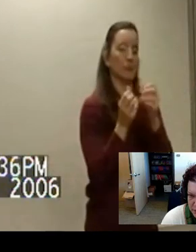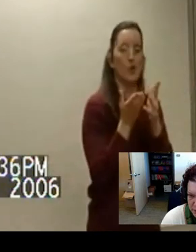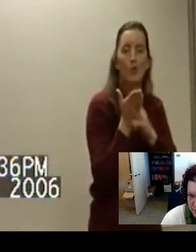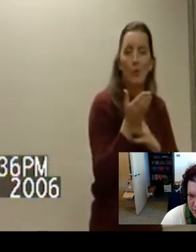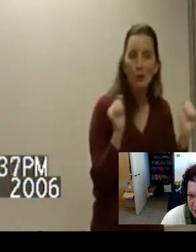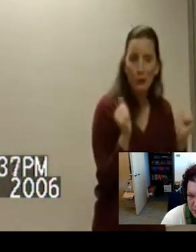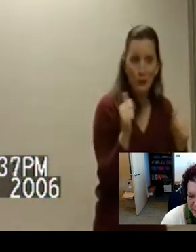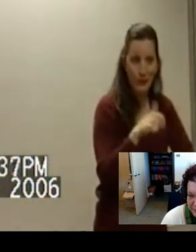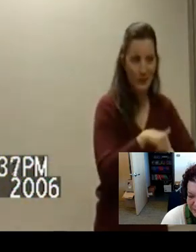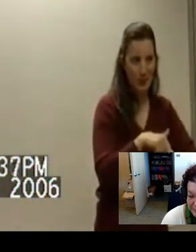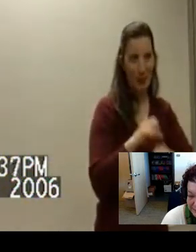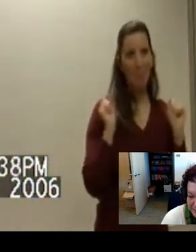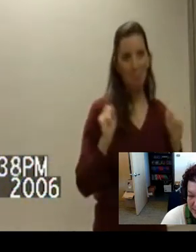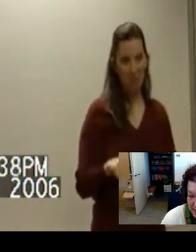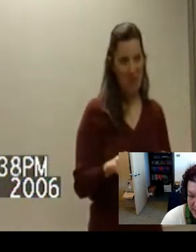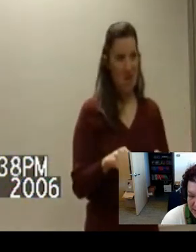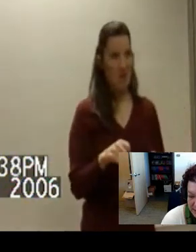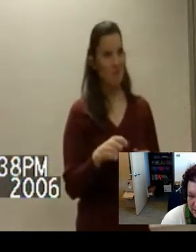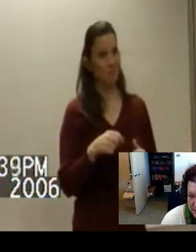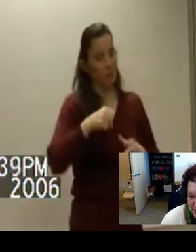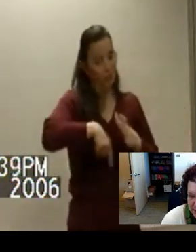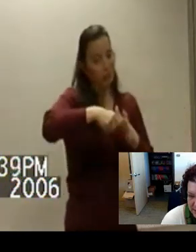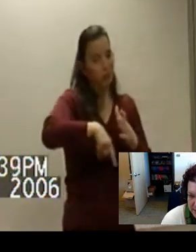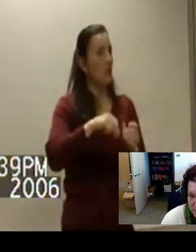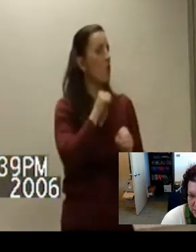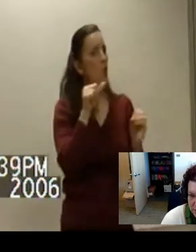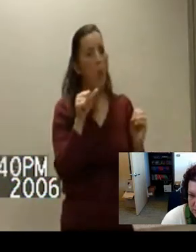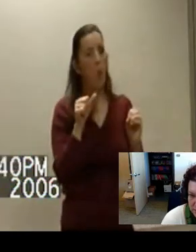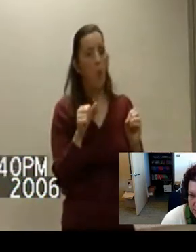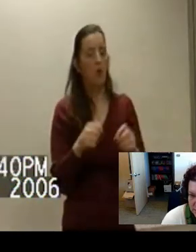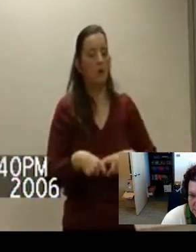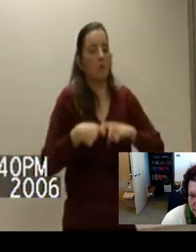Was good for something and their eggs as well.